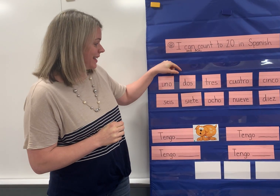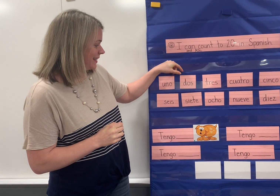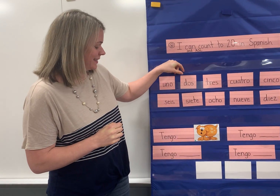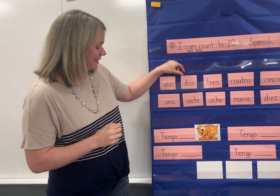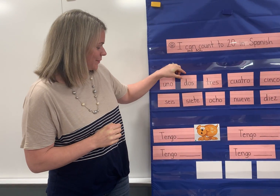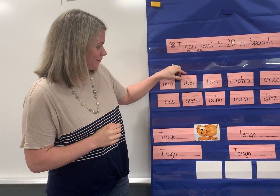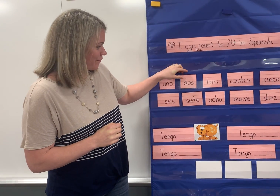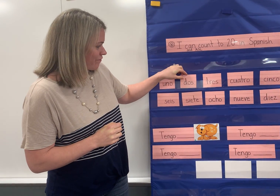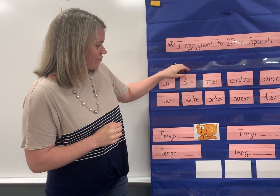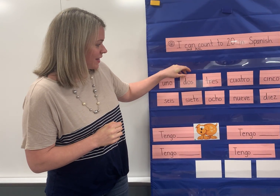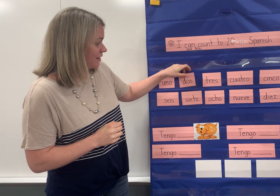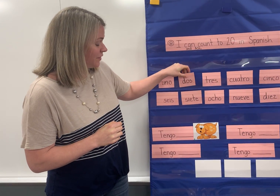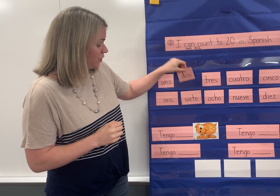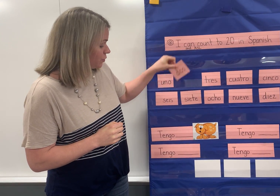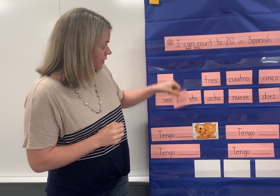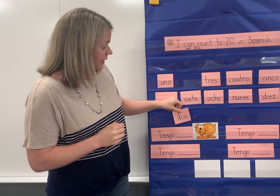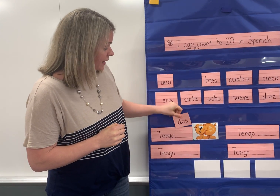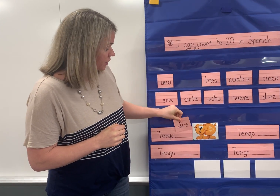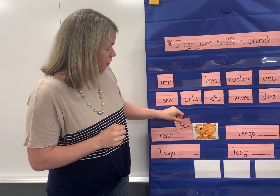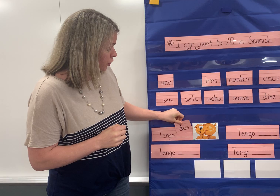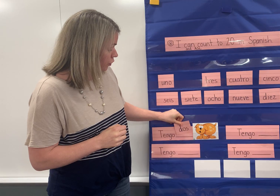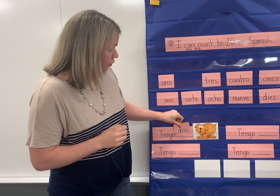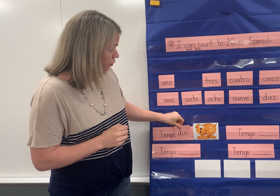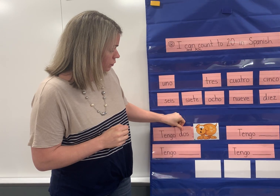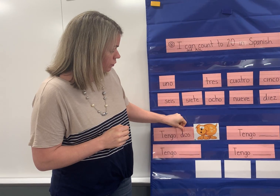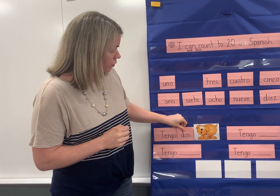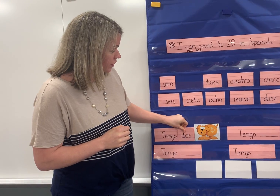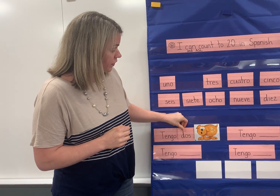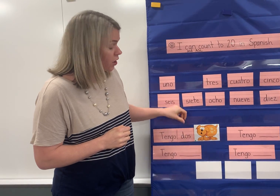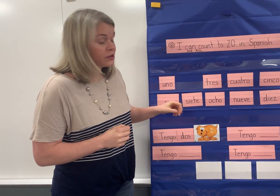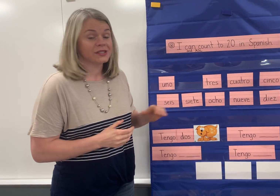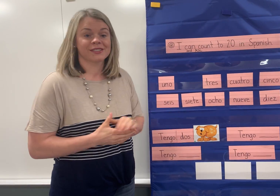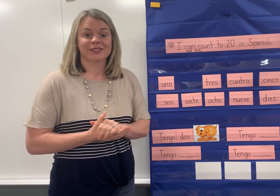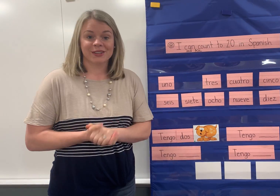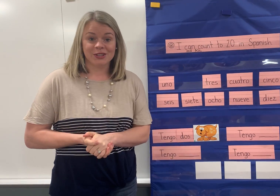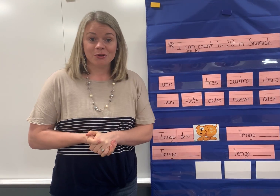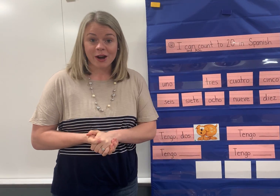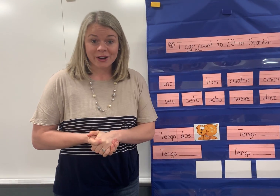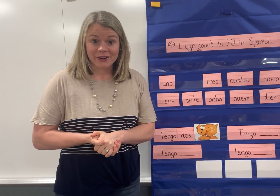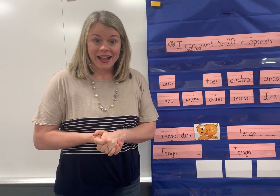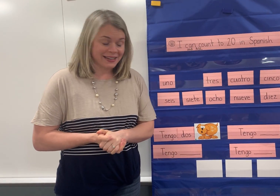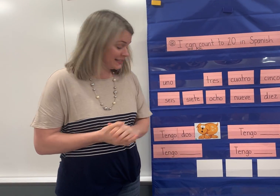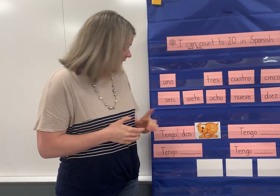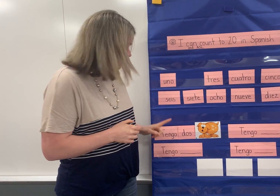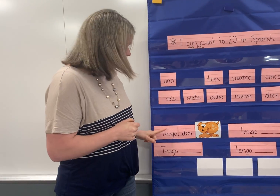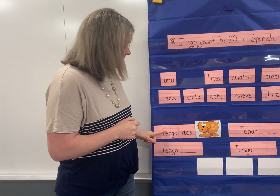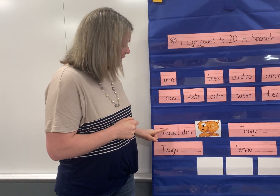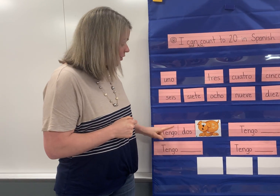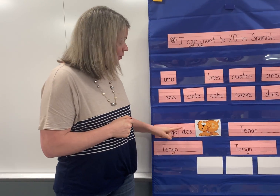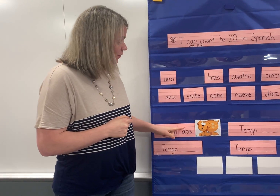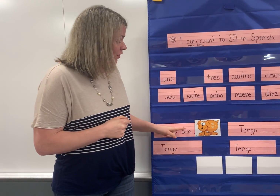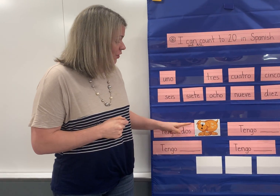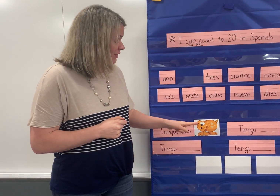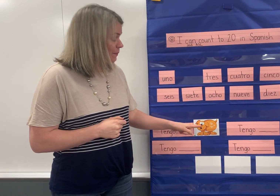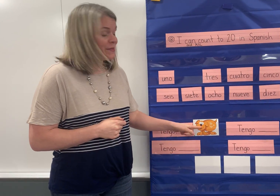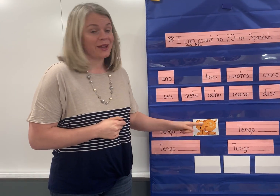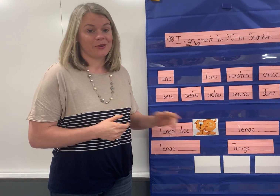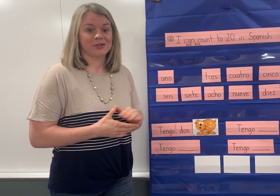Excellent. If you said 2 or 2, you are correct. Tengo 2 perros.